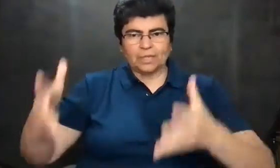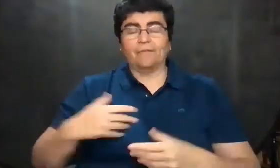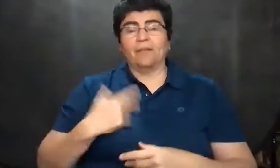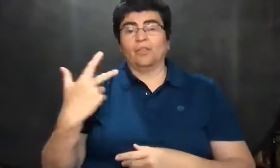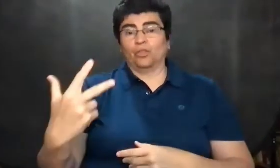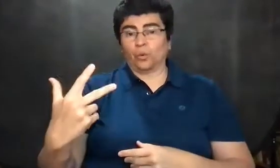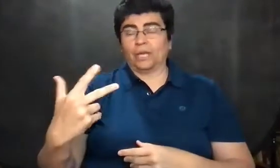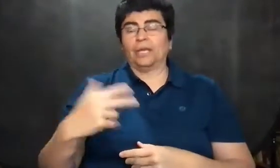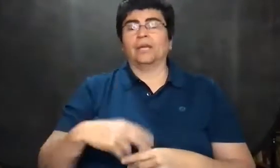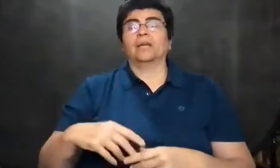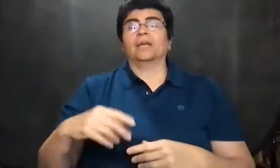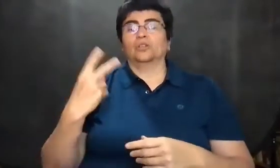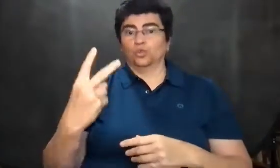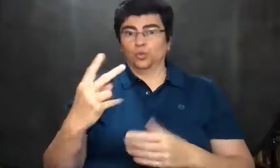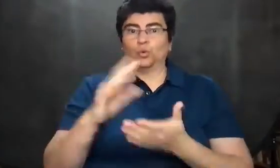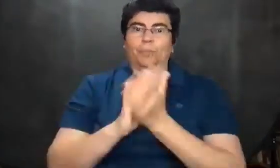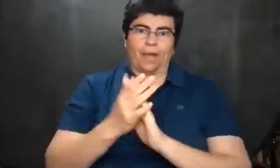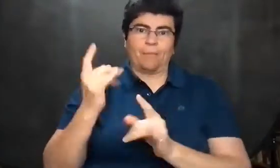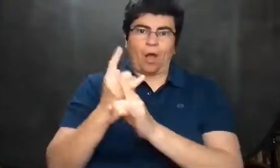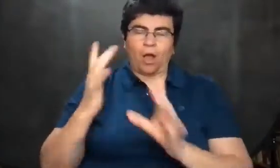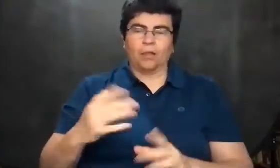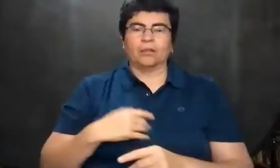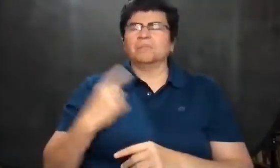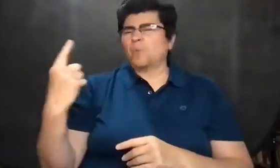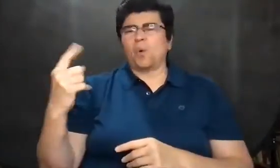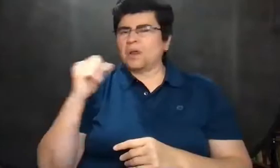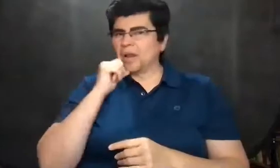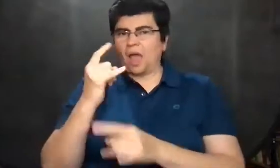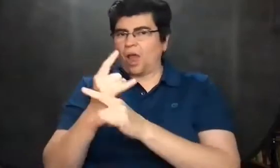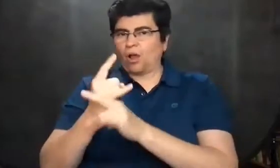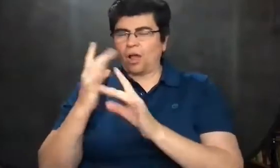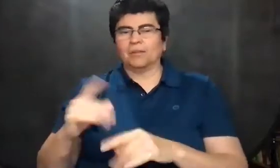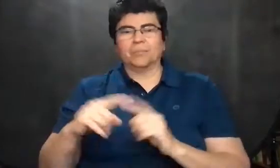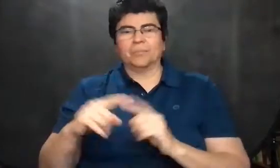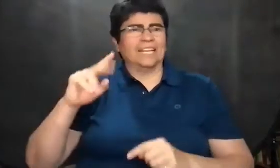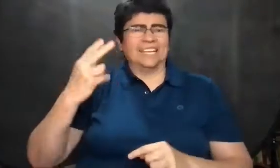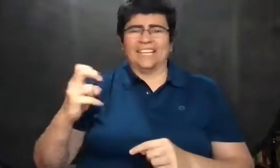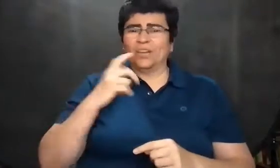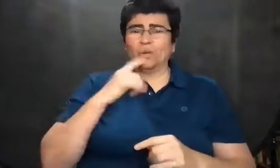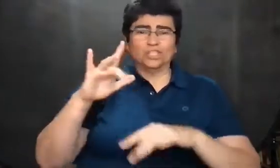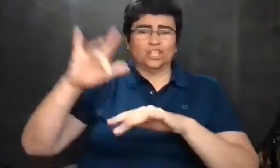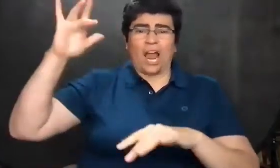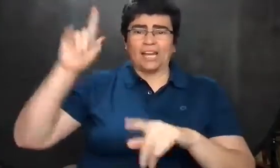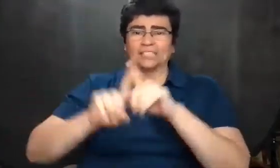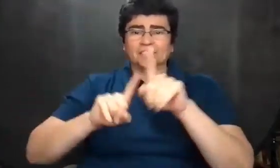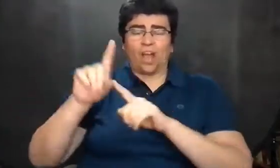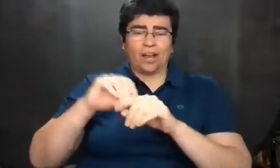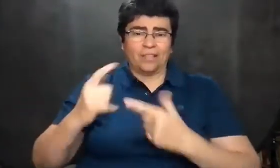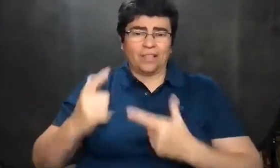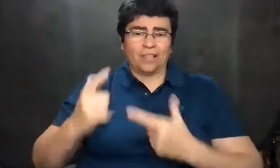became alcoholic. And one of them wasn't an alcoholic. You know, he just was this shining star in our life. You know, he was handsome and